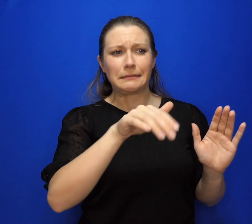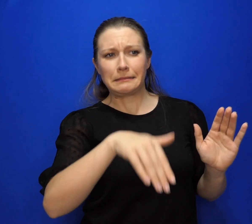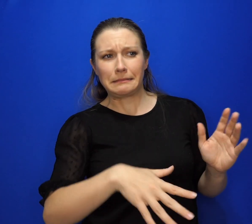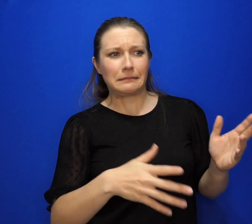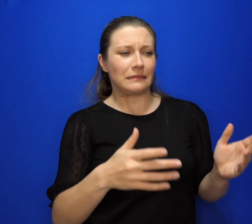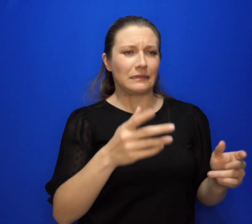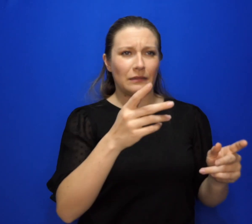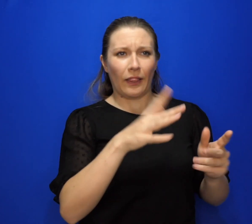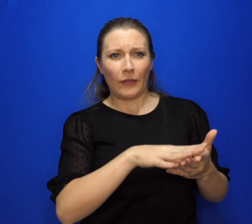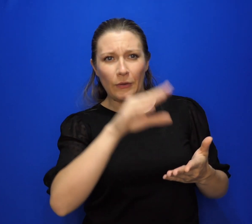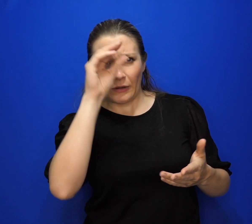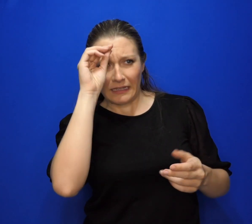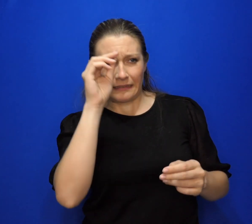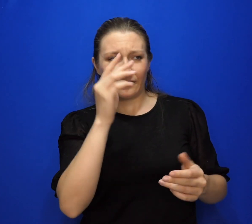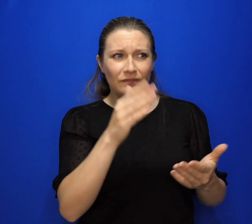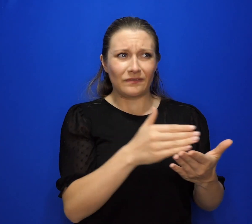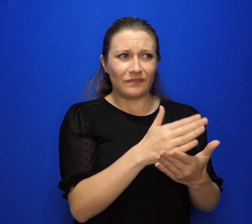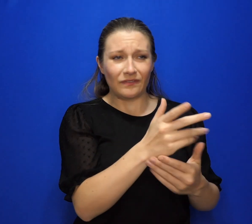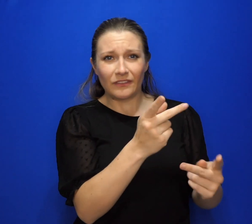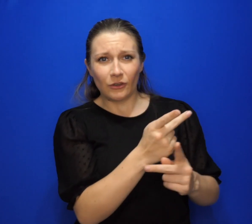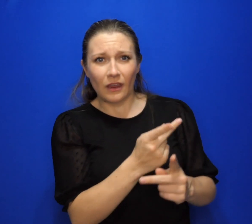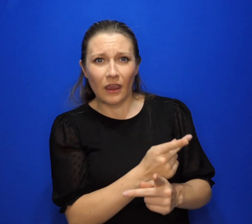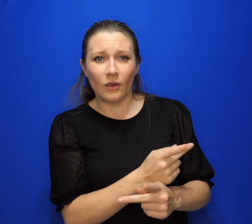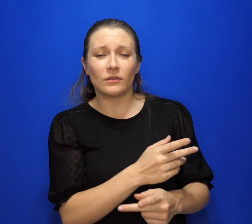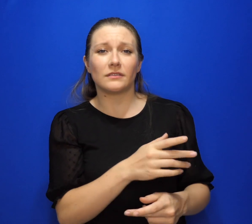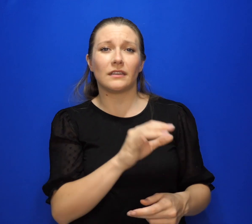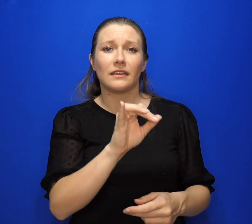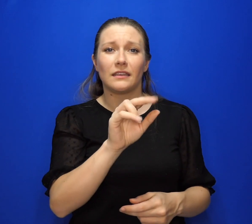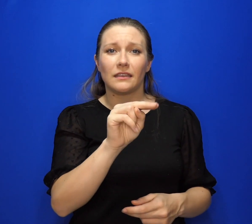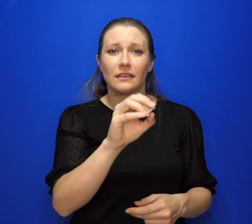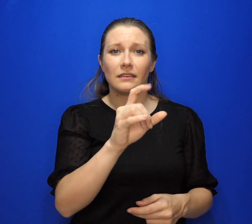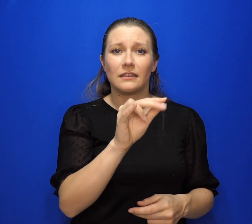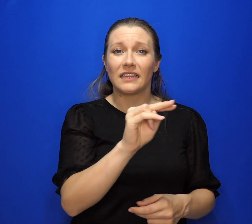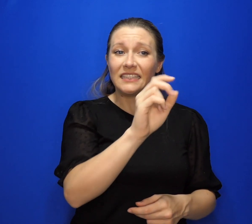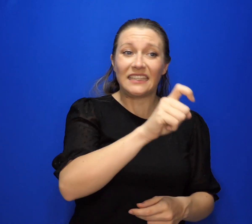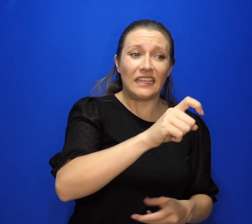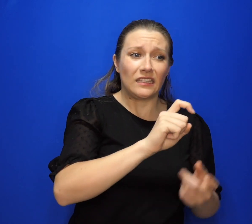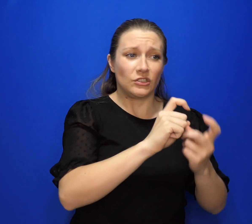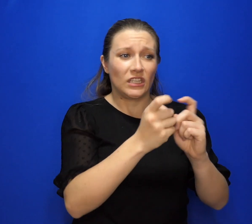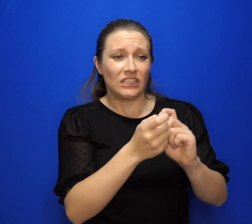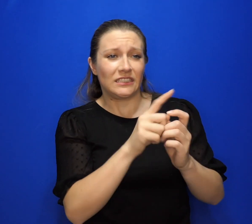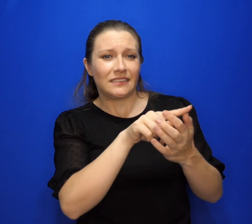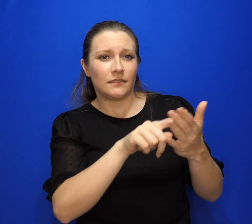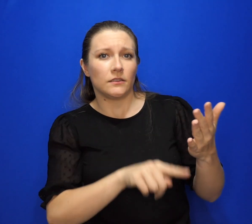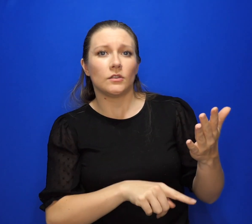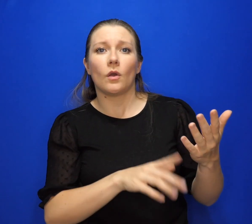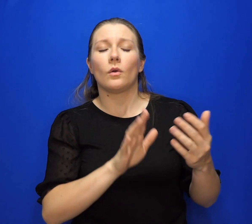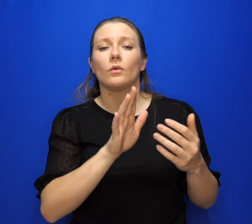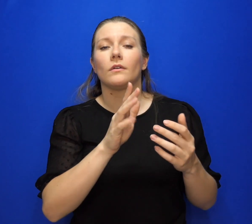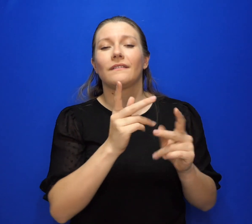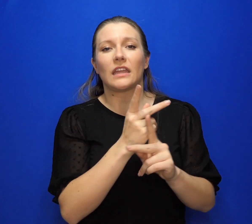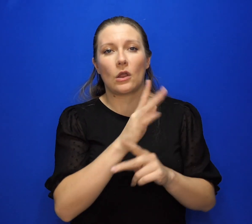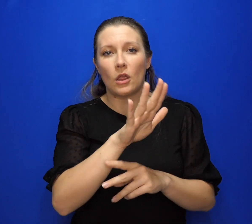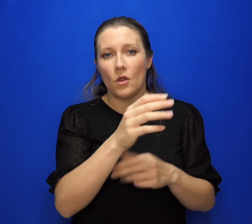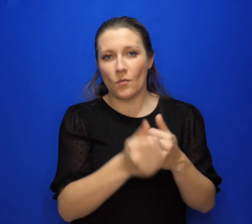like insulin needs and changes and all that kind of stuff. So what are your priority,